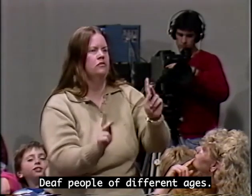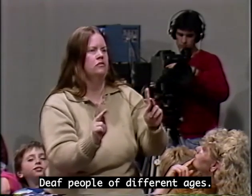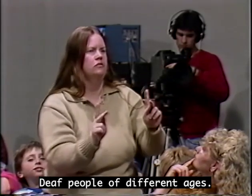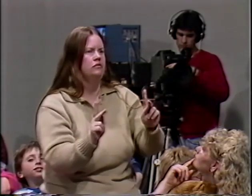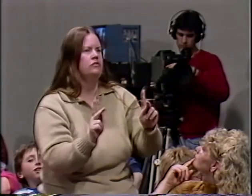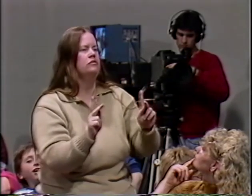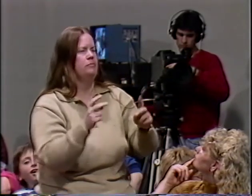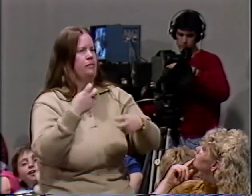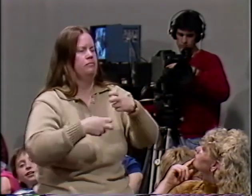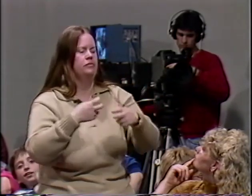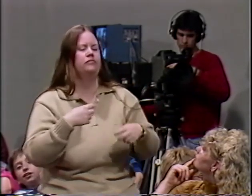ages,